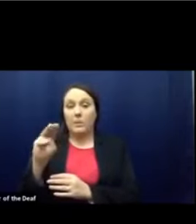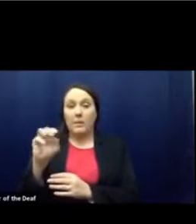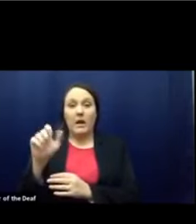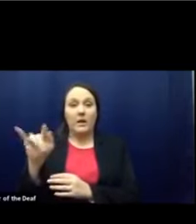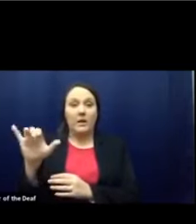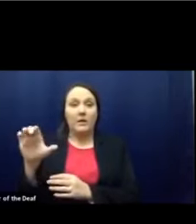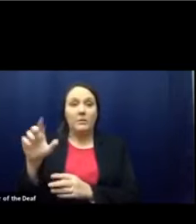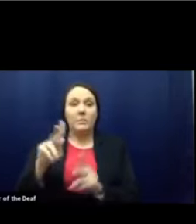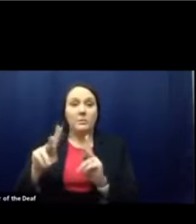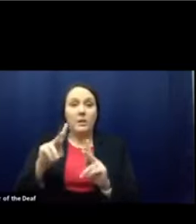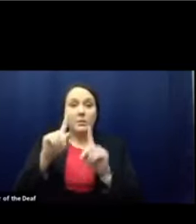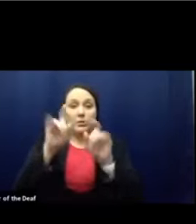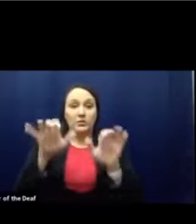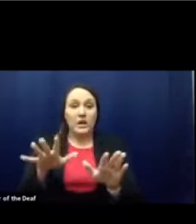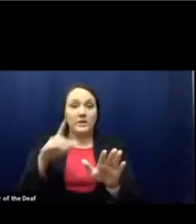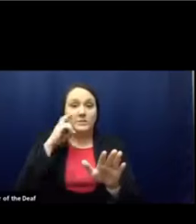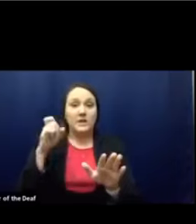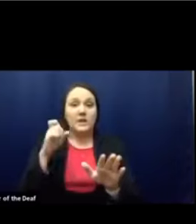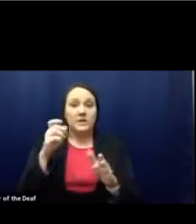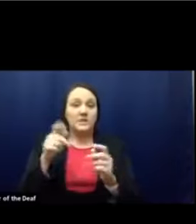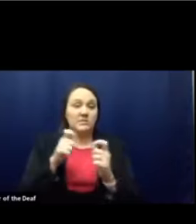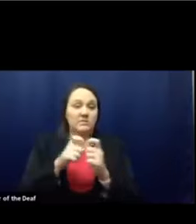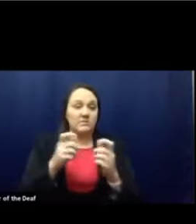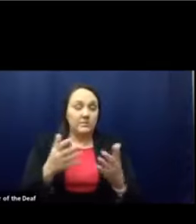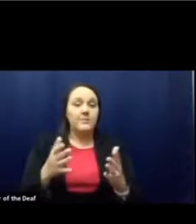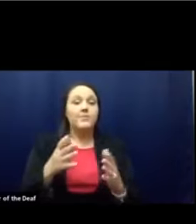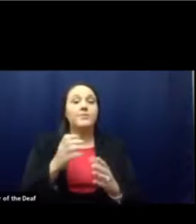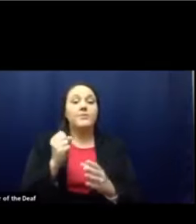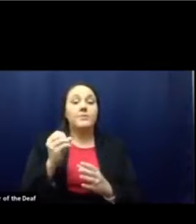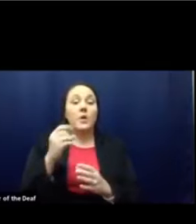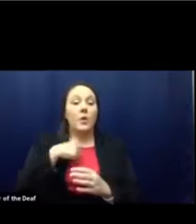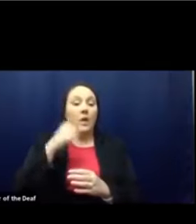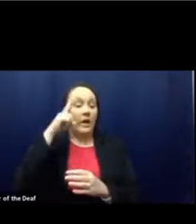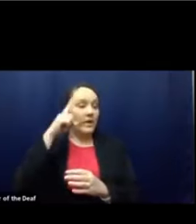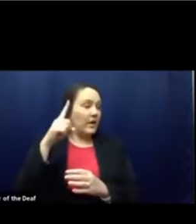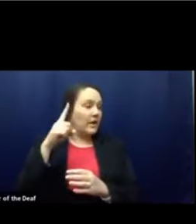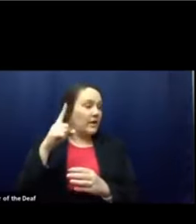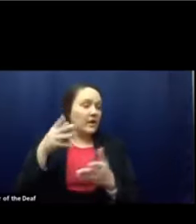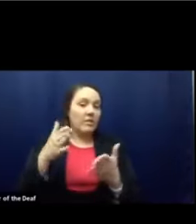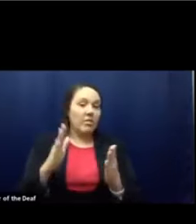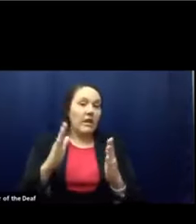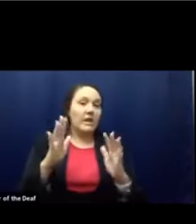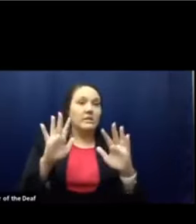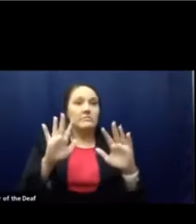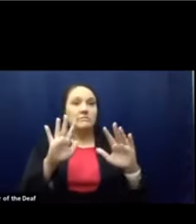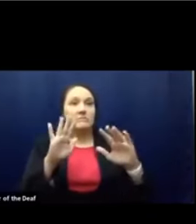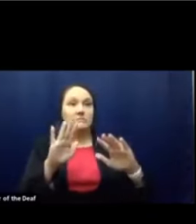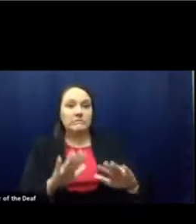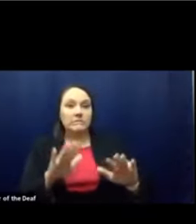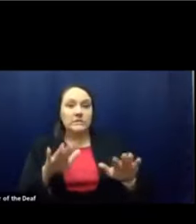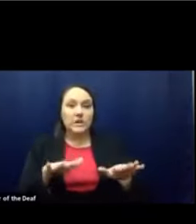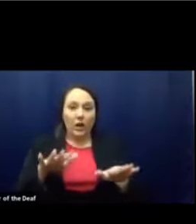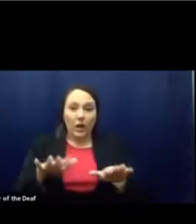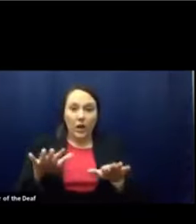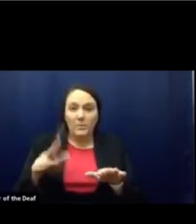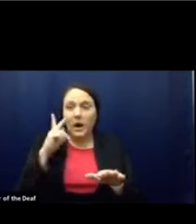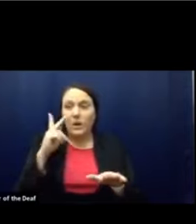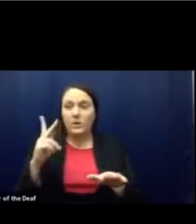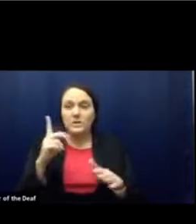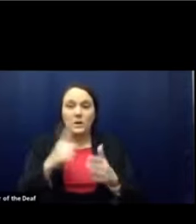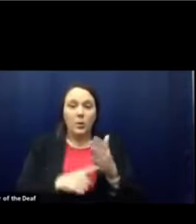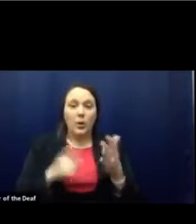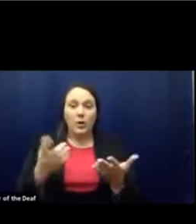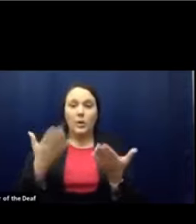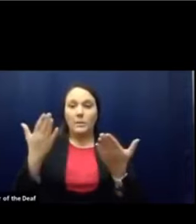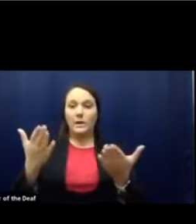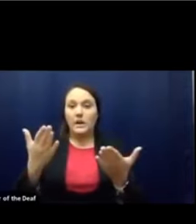known asymptomatic spread. So I think that let's let the dust settle a little bit and see where the recommendations end